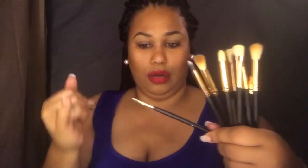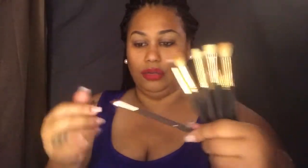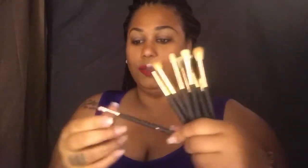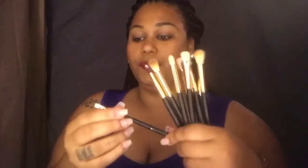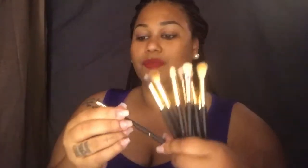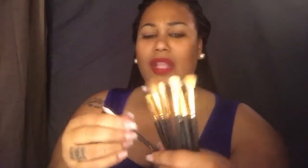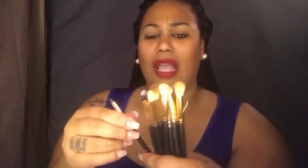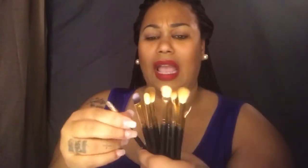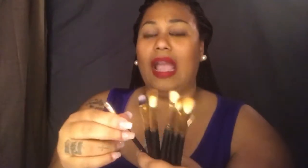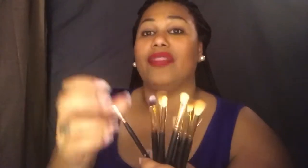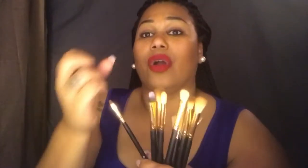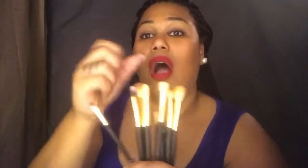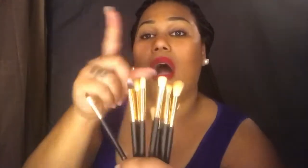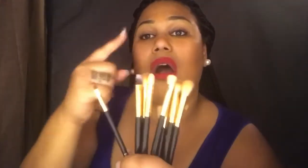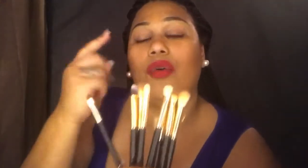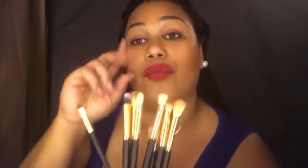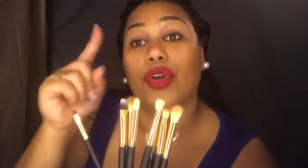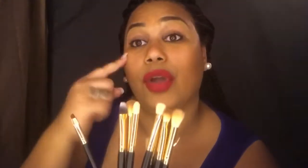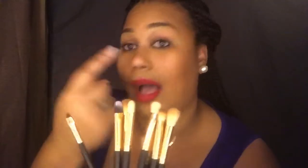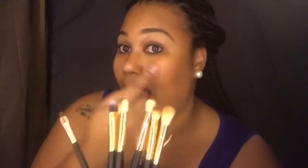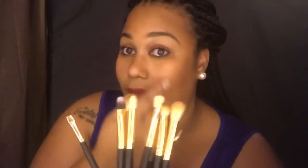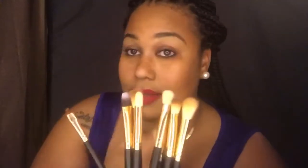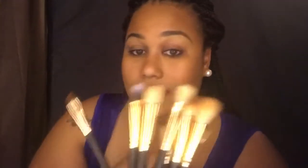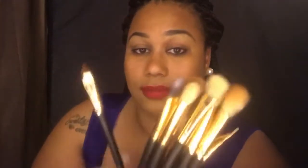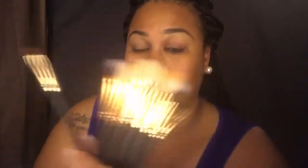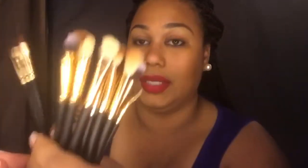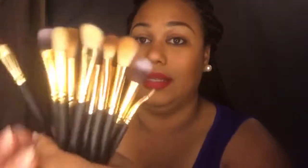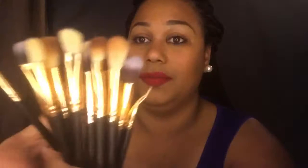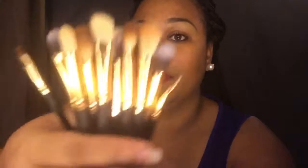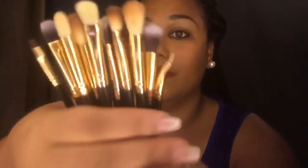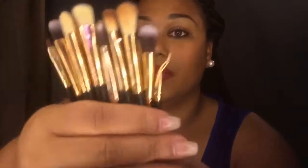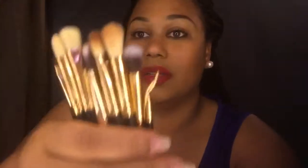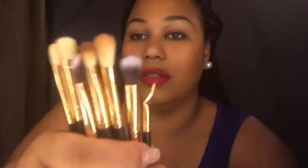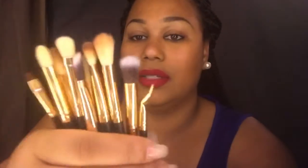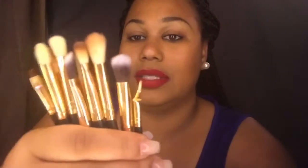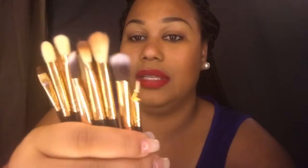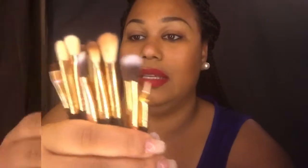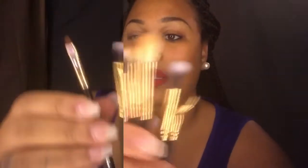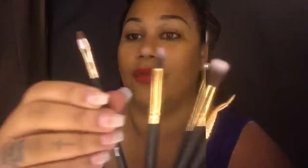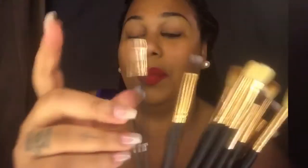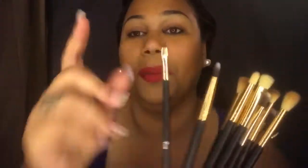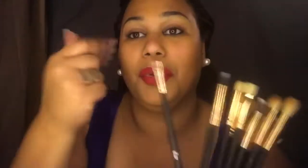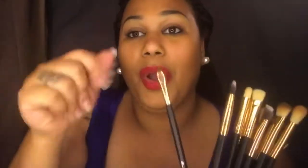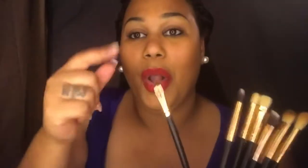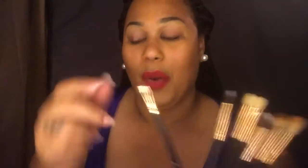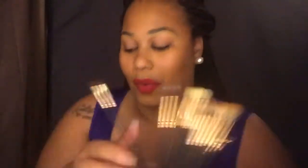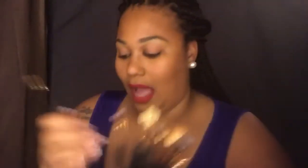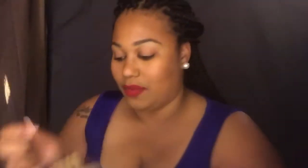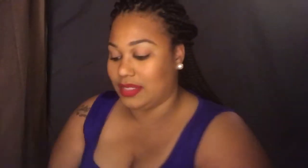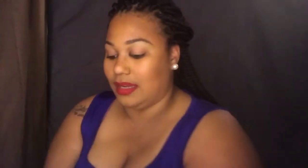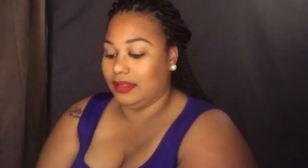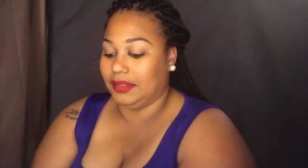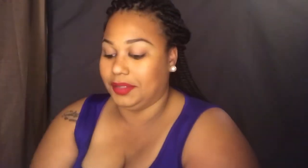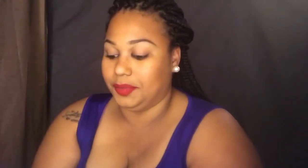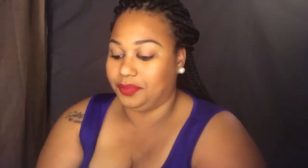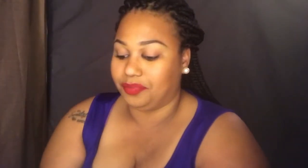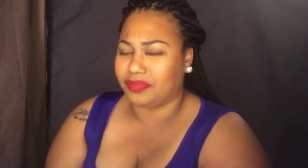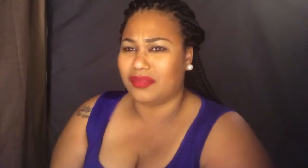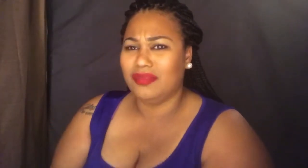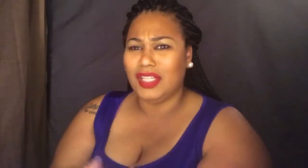gold. And they're all for your eyes. Okay? You see, remember when I was,